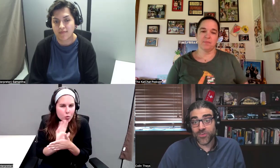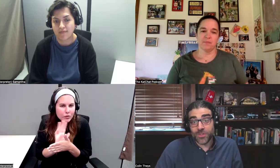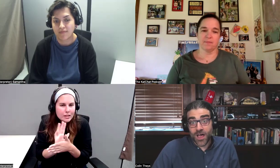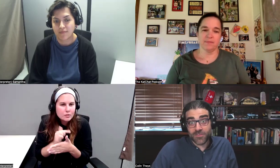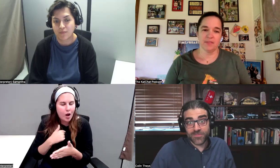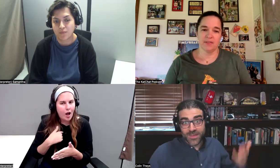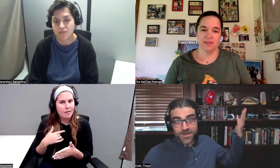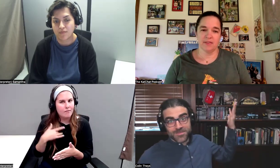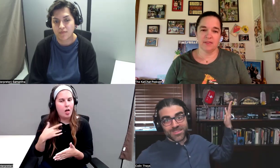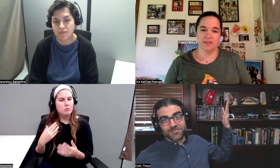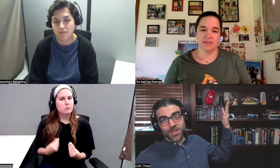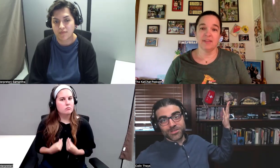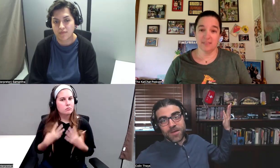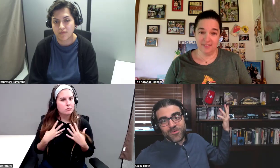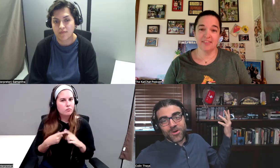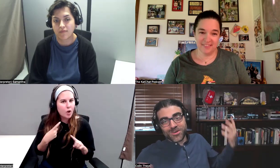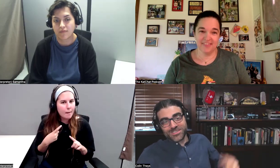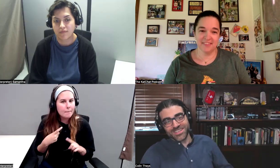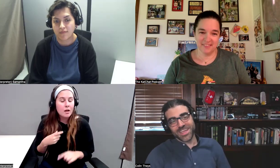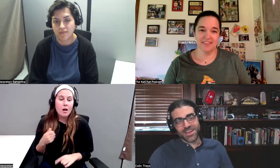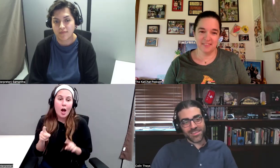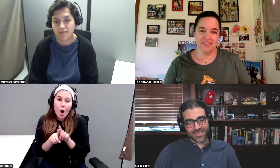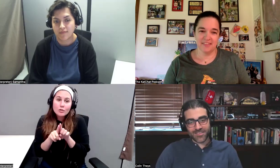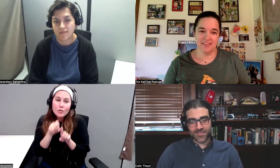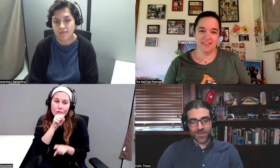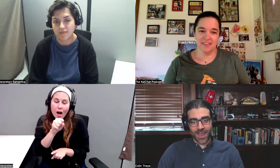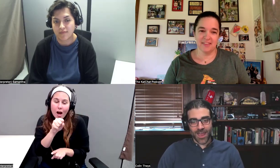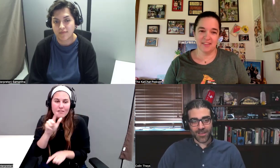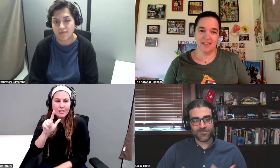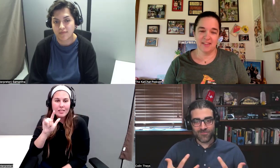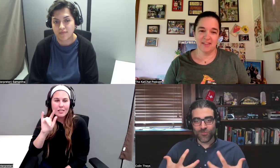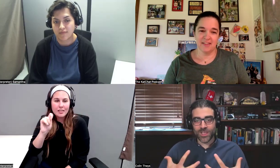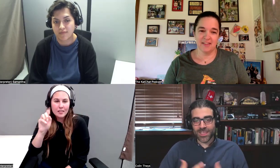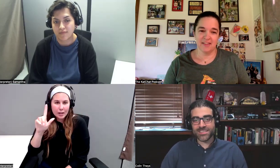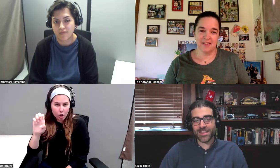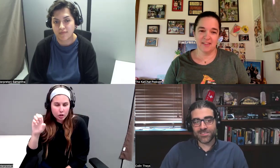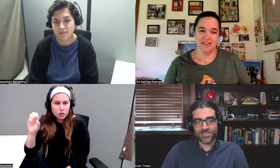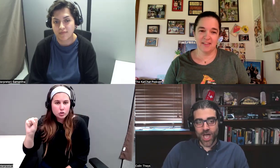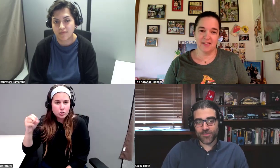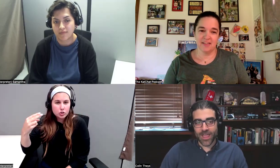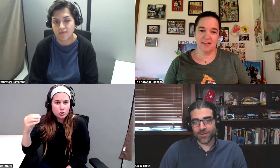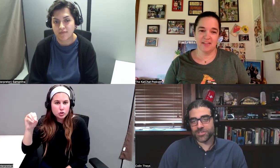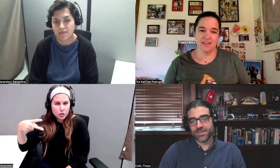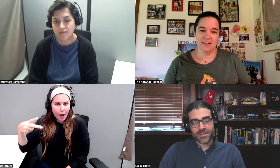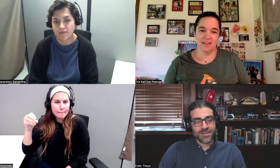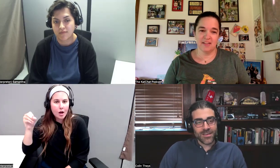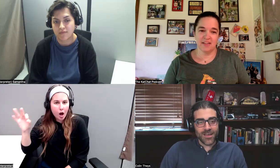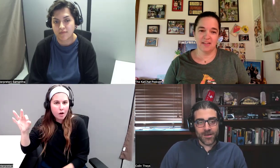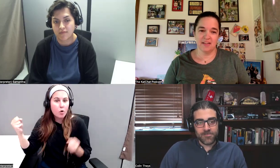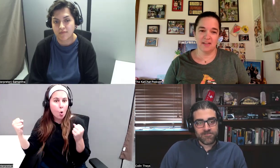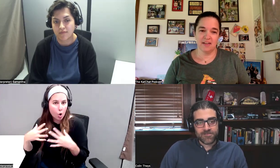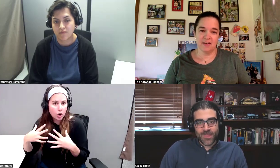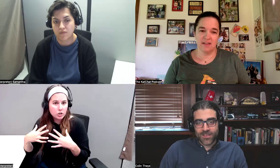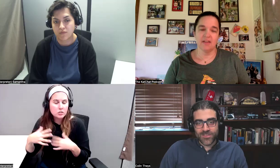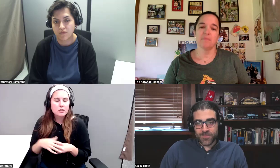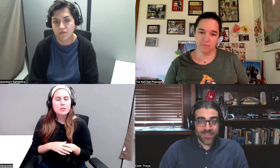But I also love Little Shop of Horrors and like anything that's got a really intense genre energy.